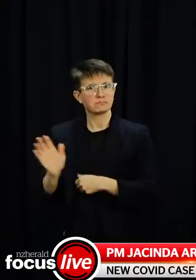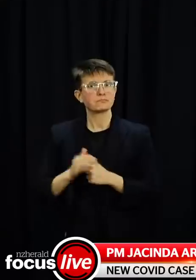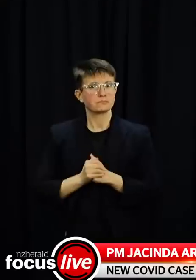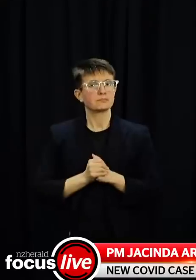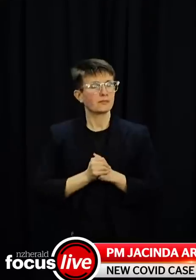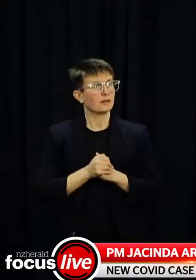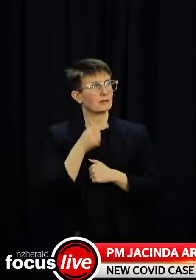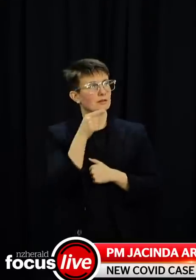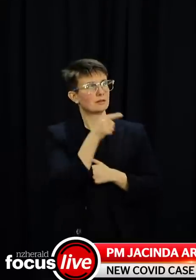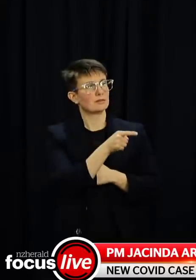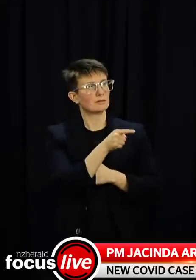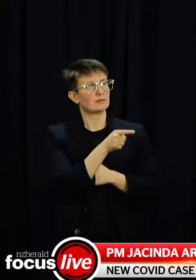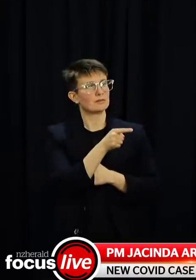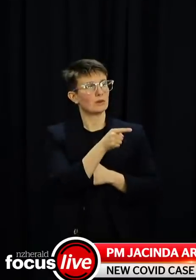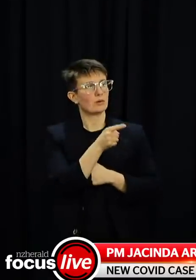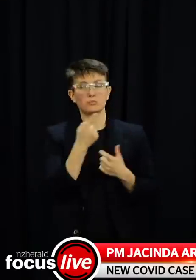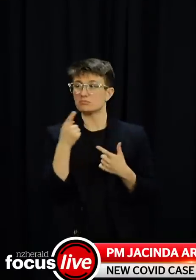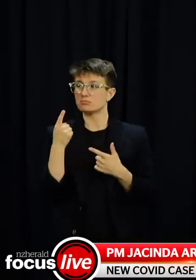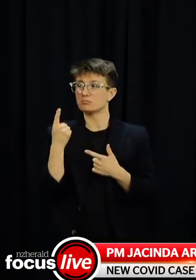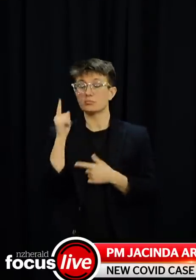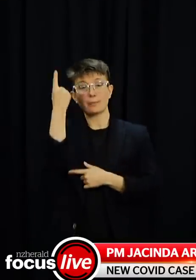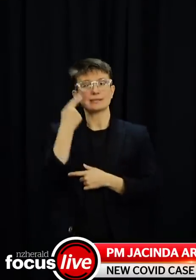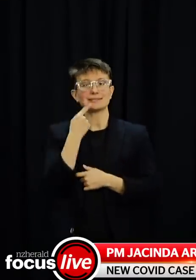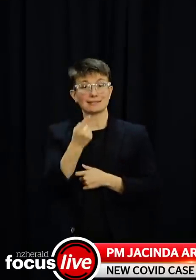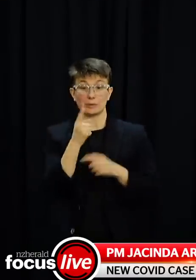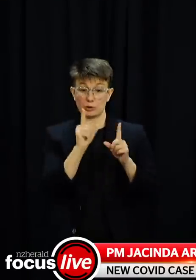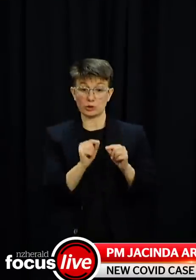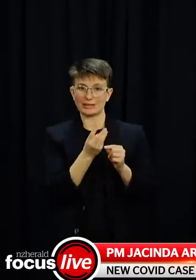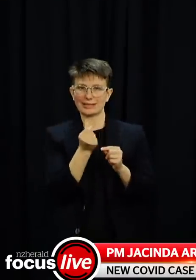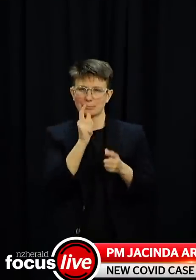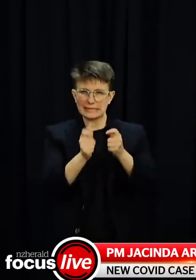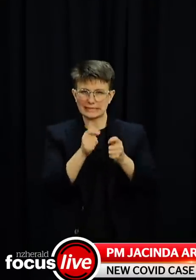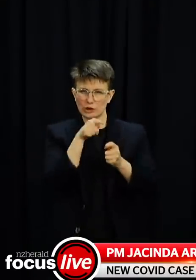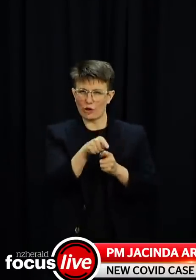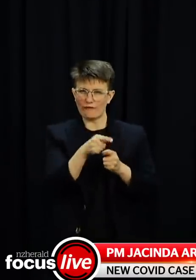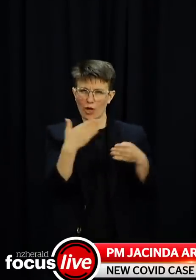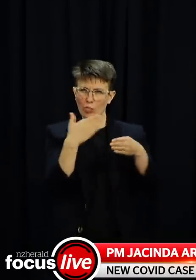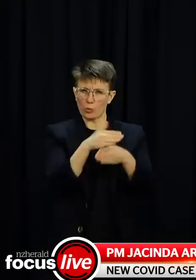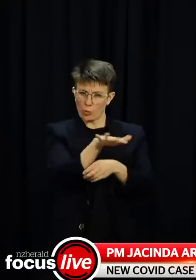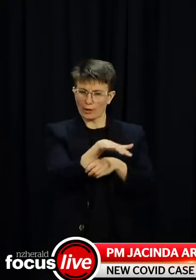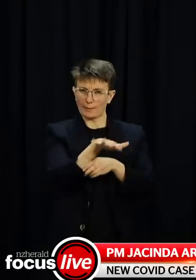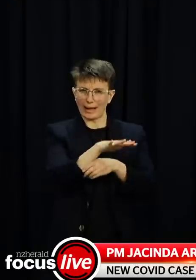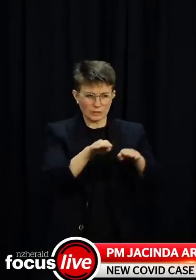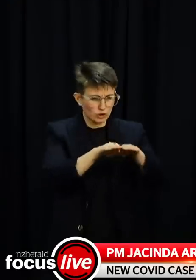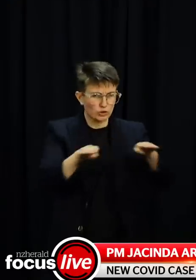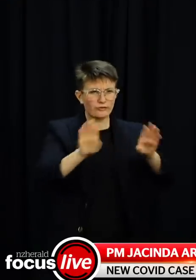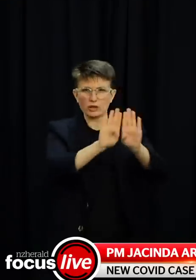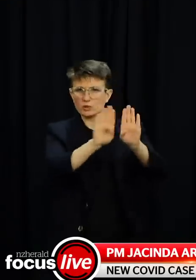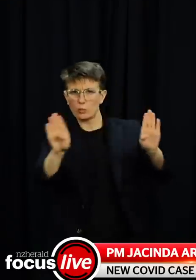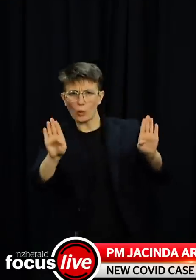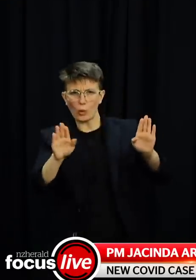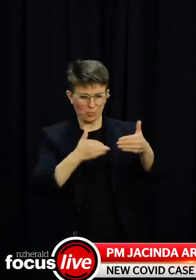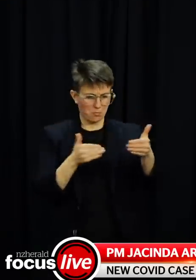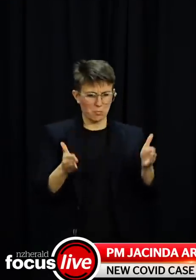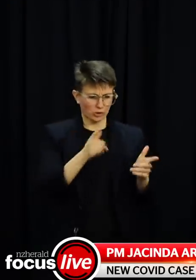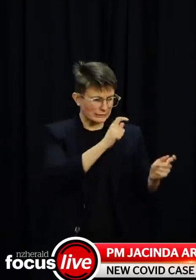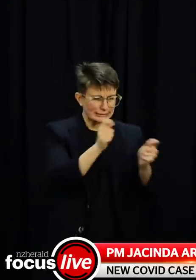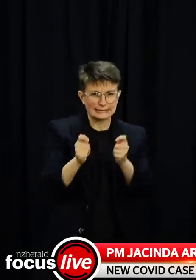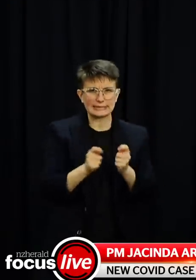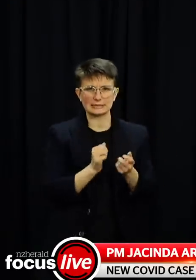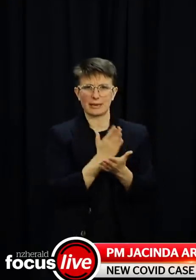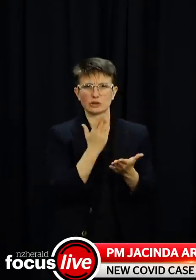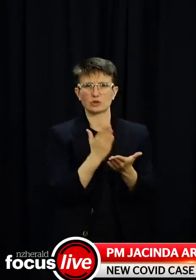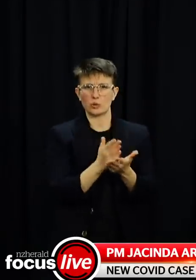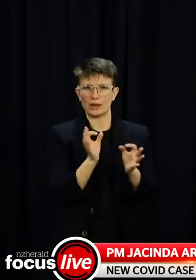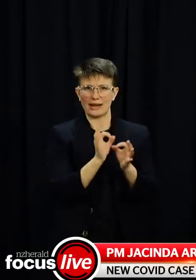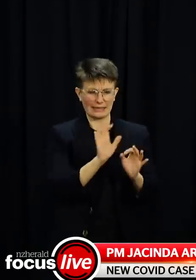environmental testing in the workplace, which is a cool store. We do know from studies overseas that actually the virus can survive in